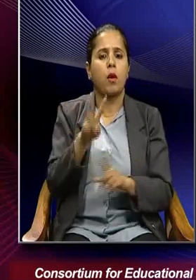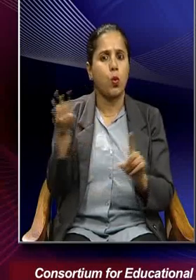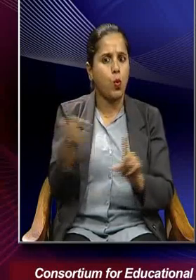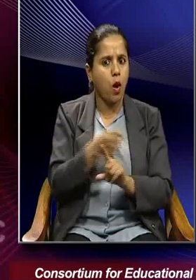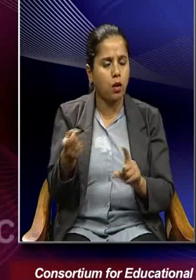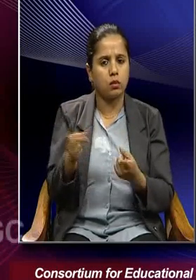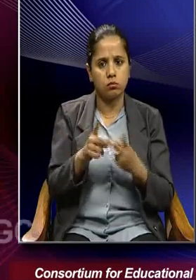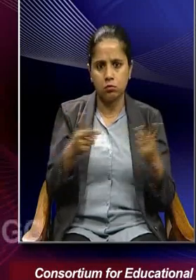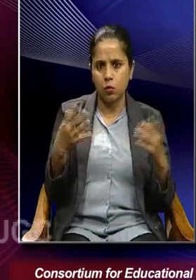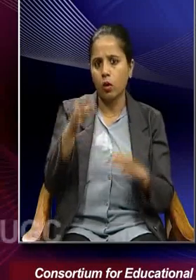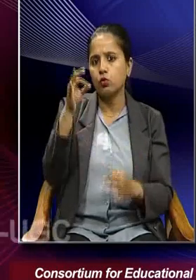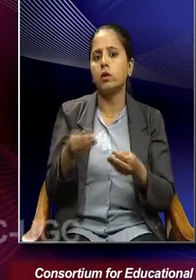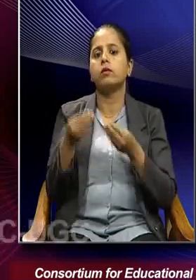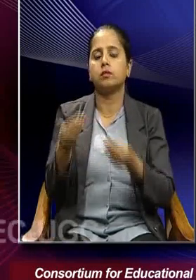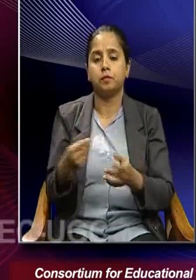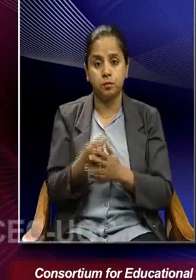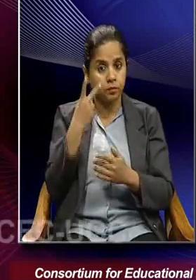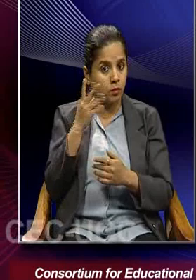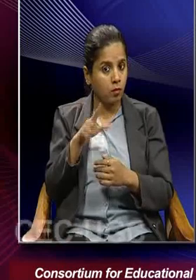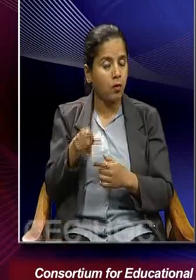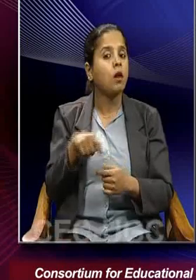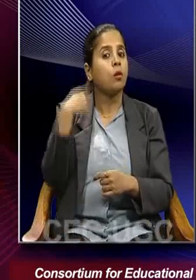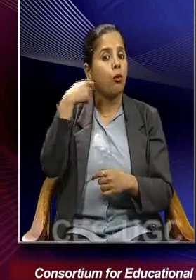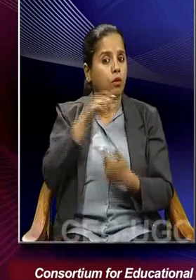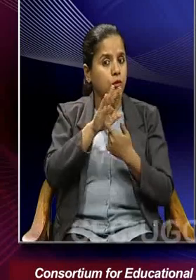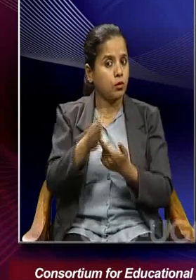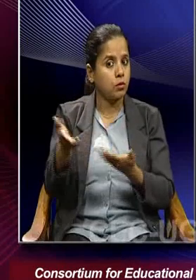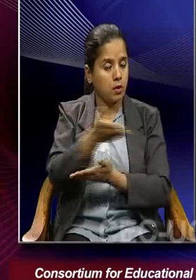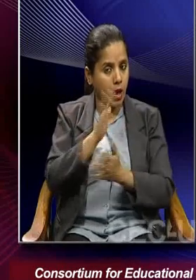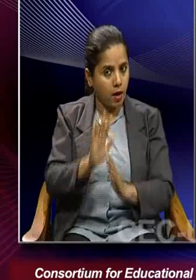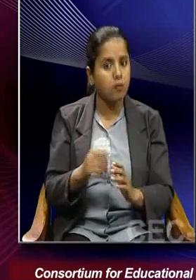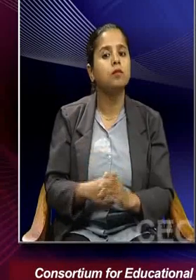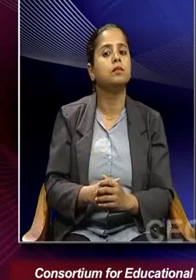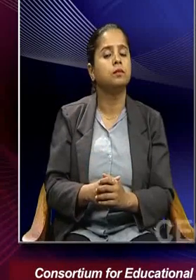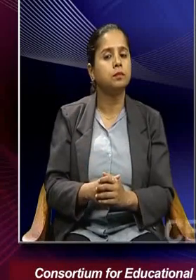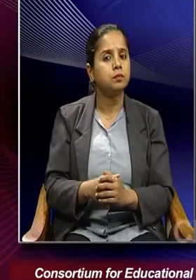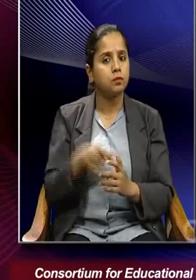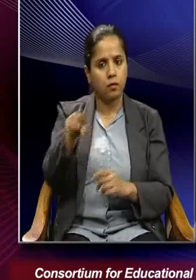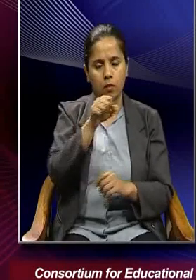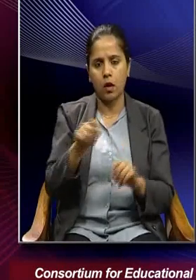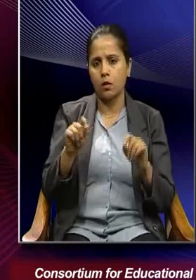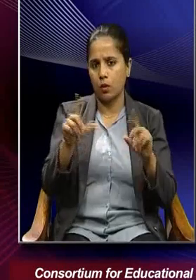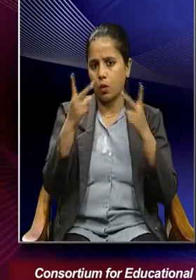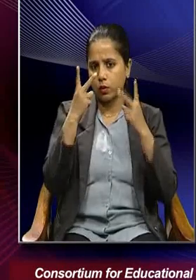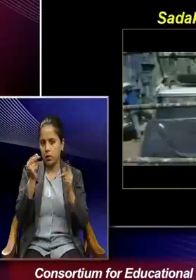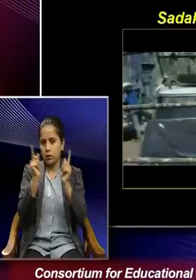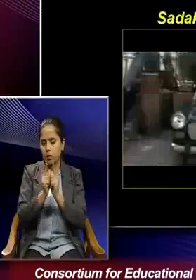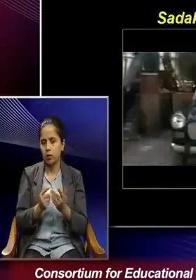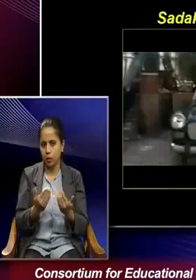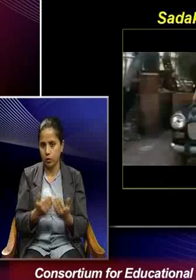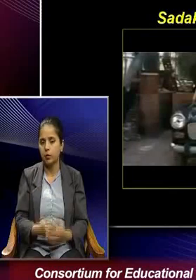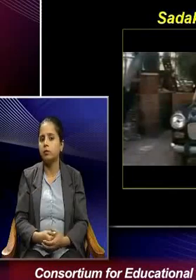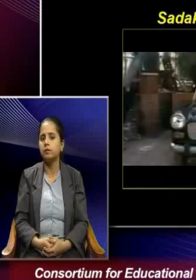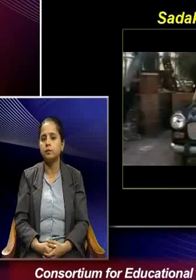violence which is being shown in this particular film. You can see the clip as well.